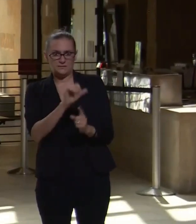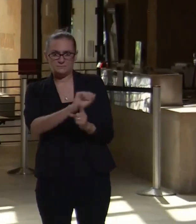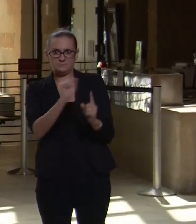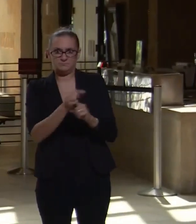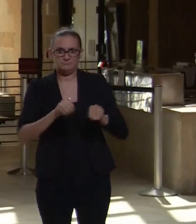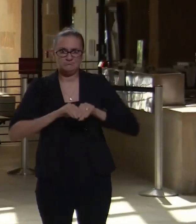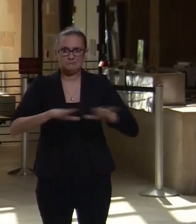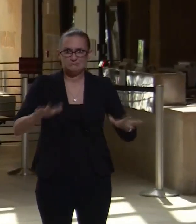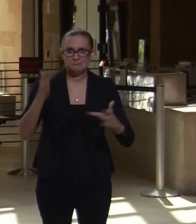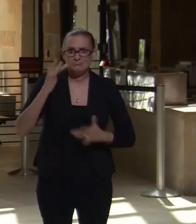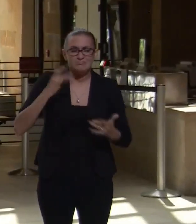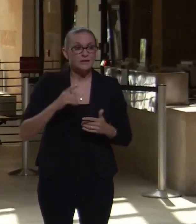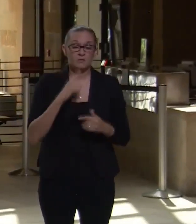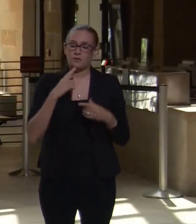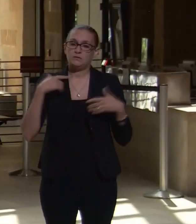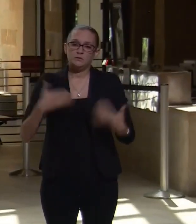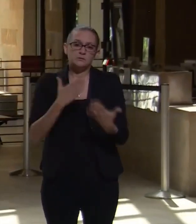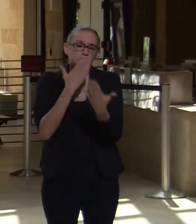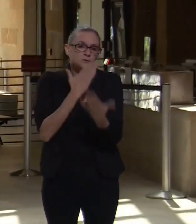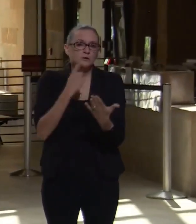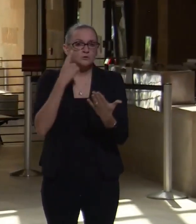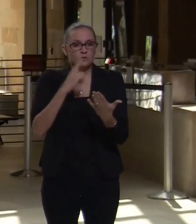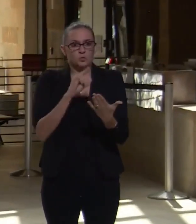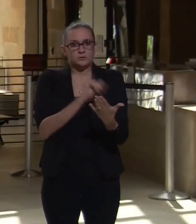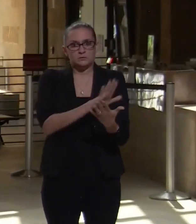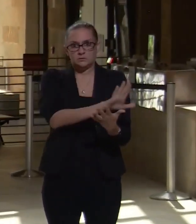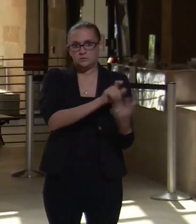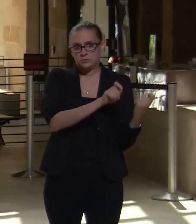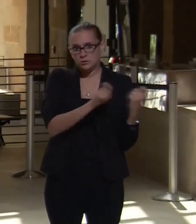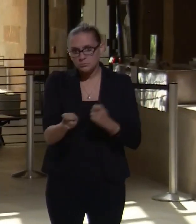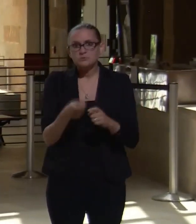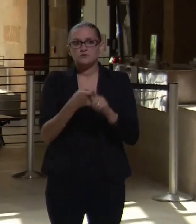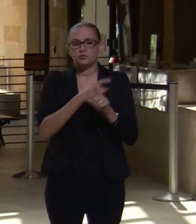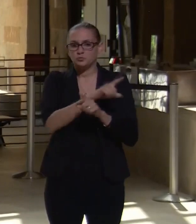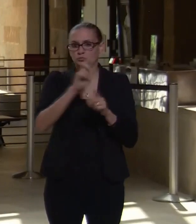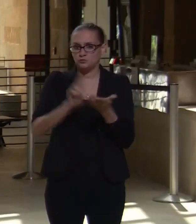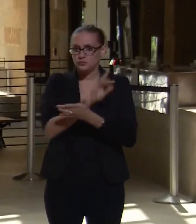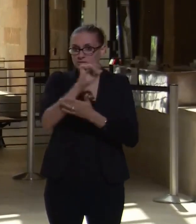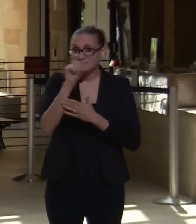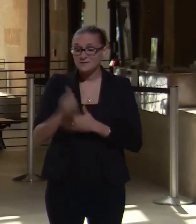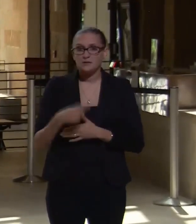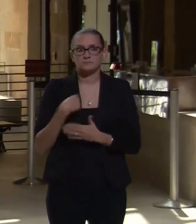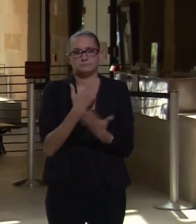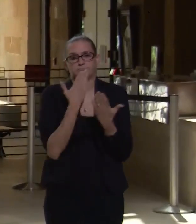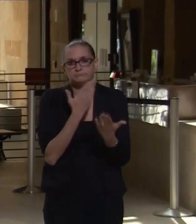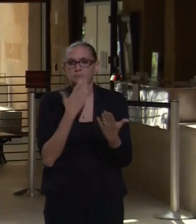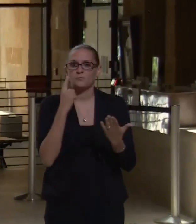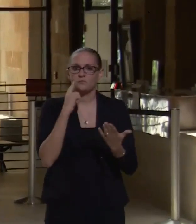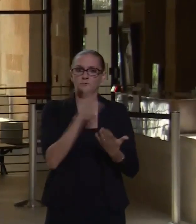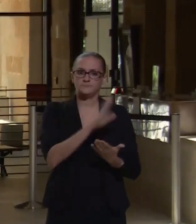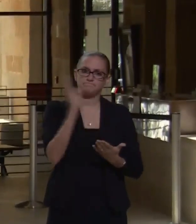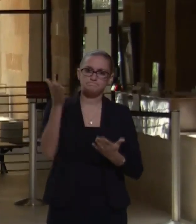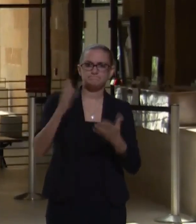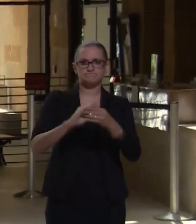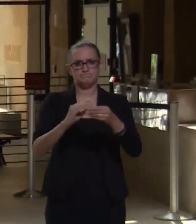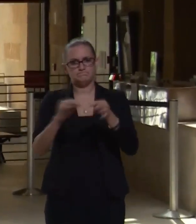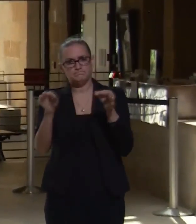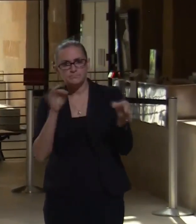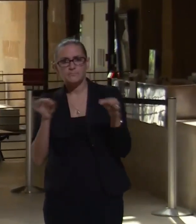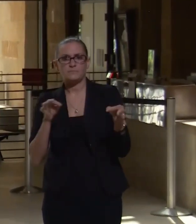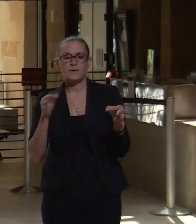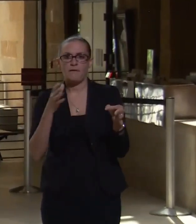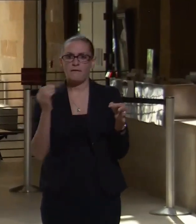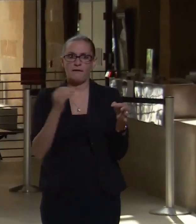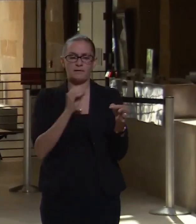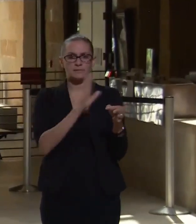We are grateful for the contribution from the University of Texas. We're grateful for the presentation and